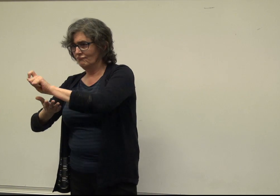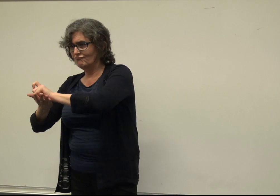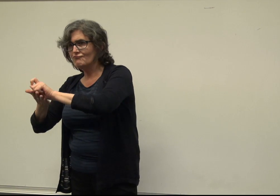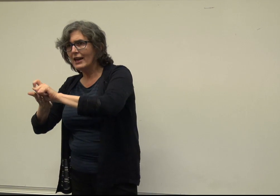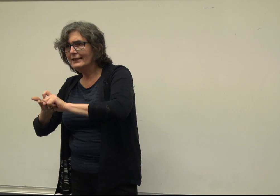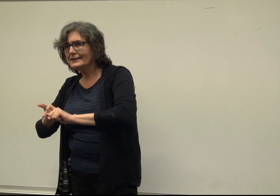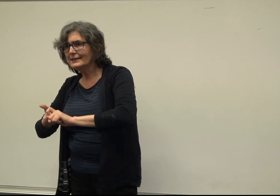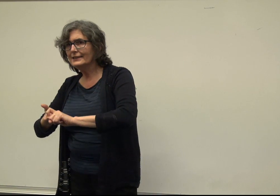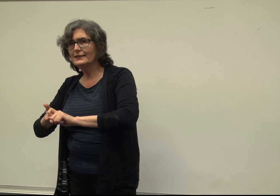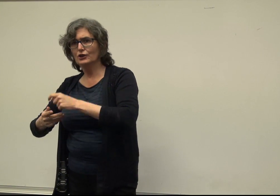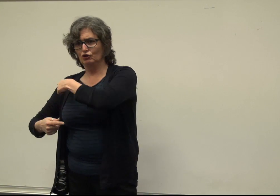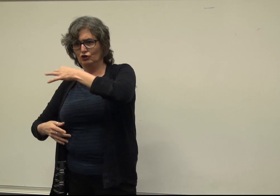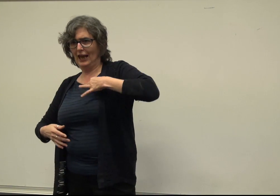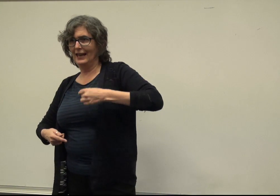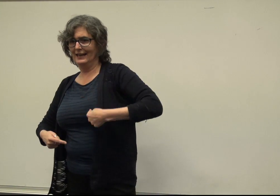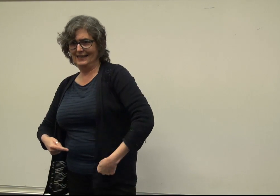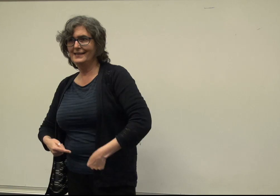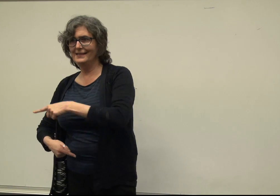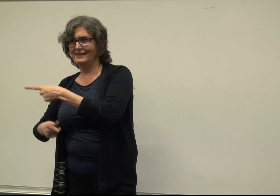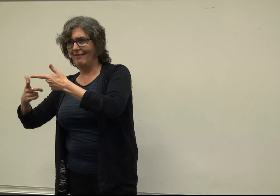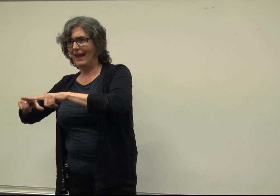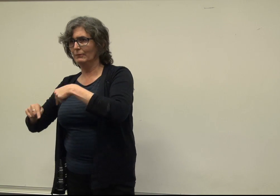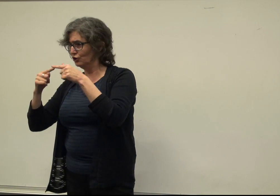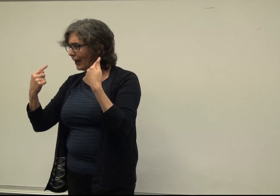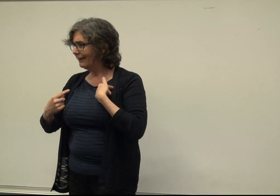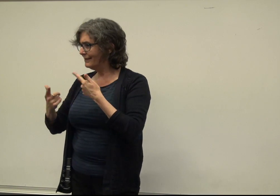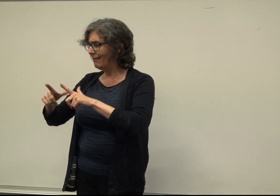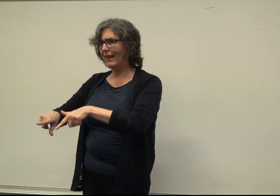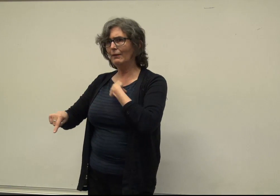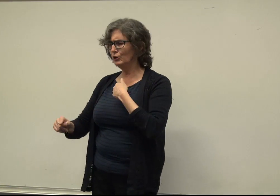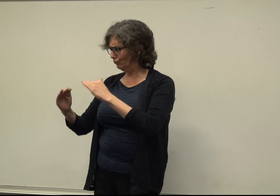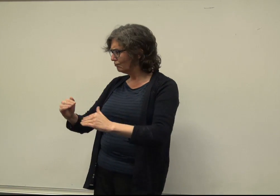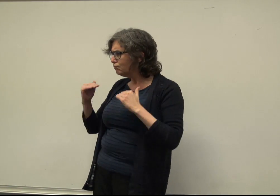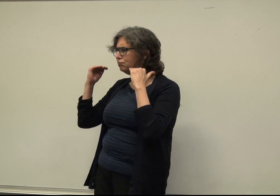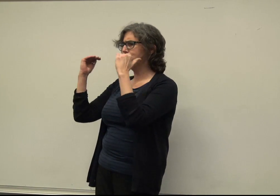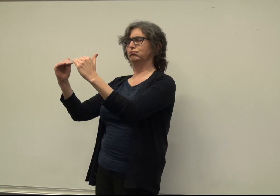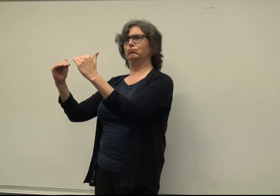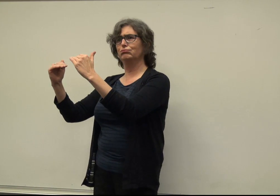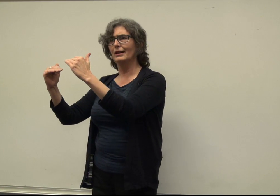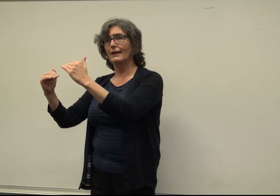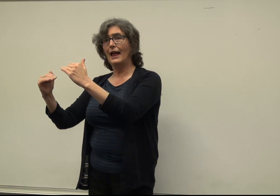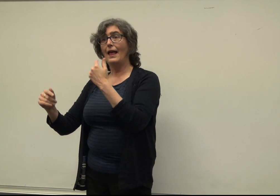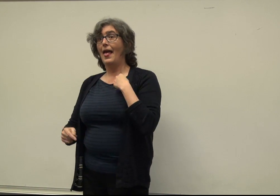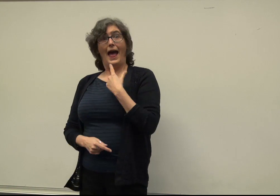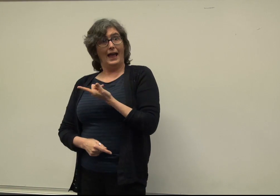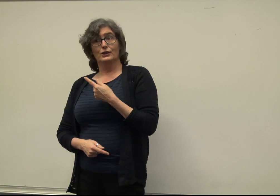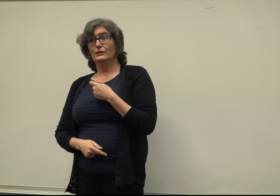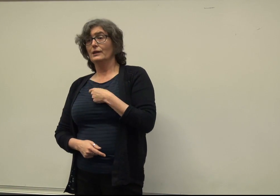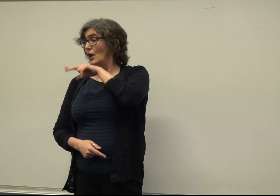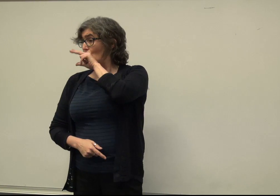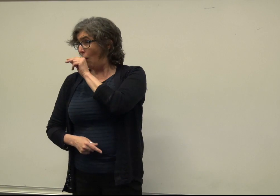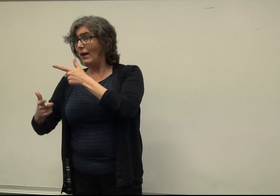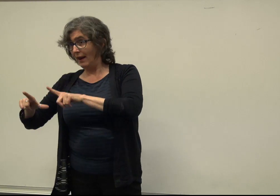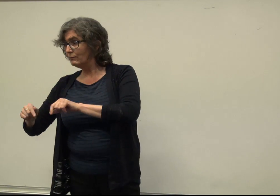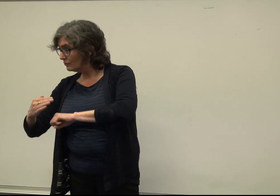co-enrollment programs, as well as oral language development. And as I said before, social